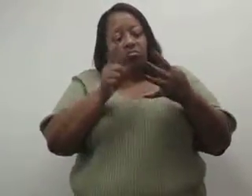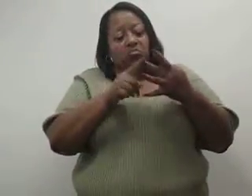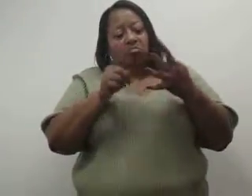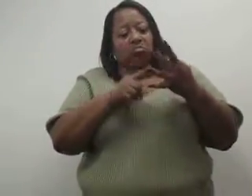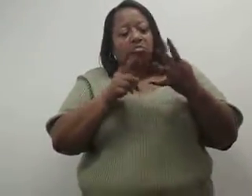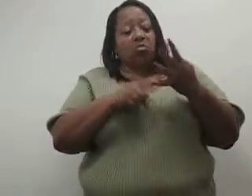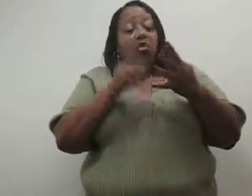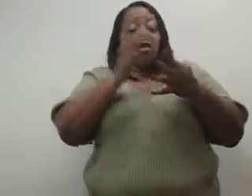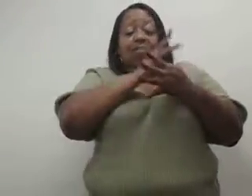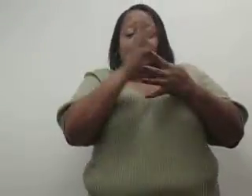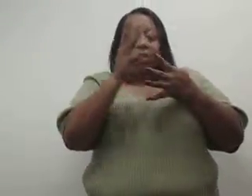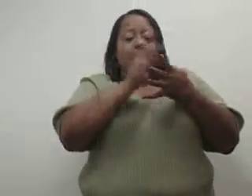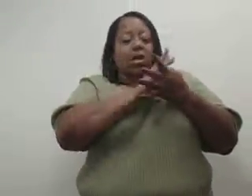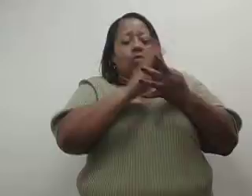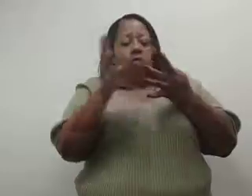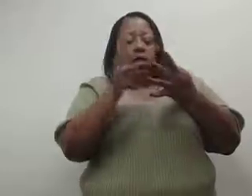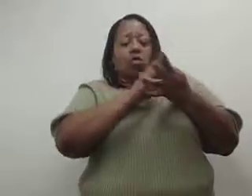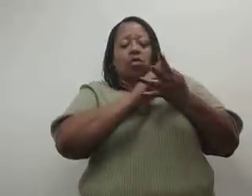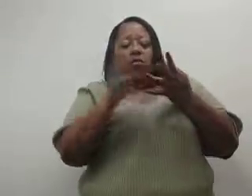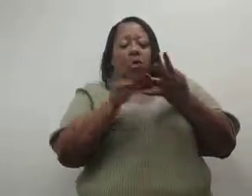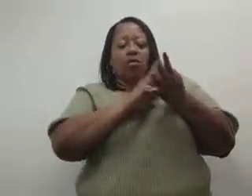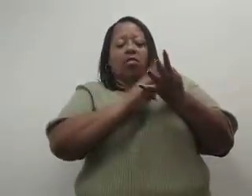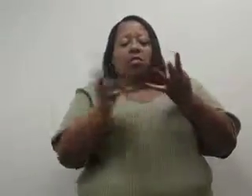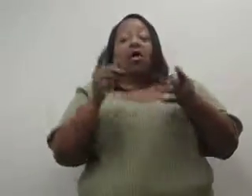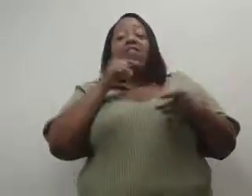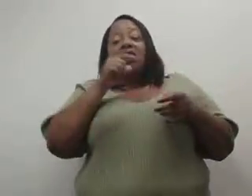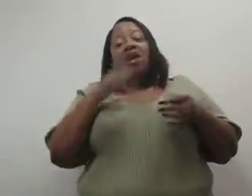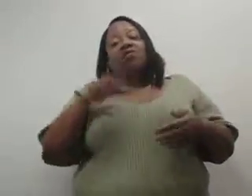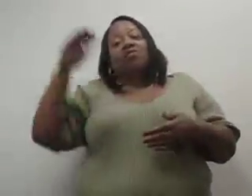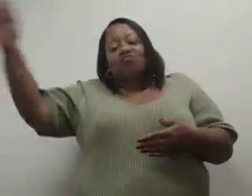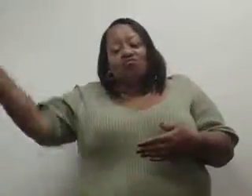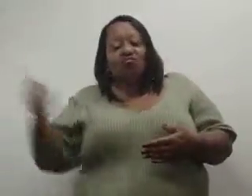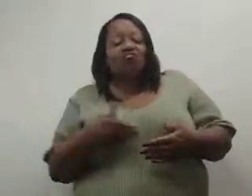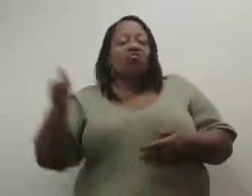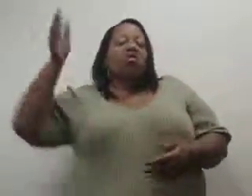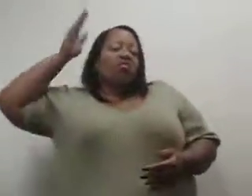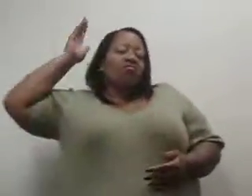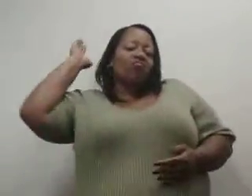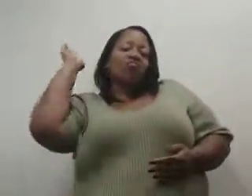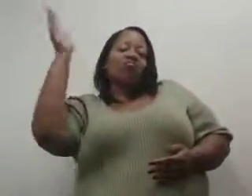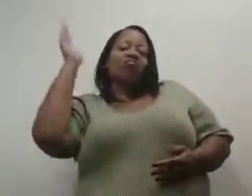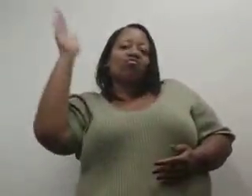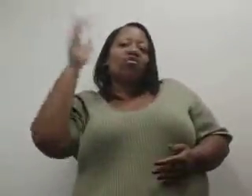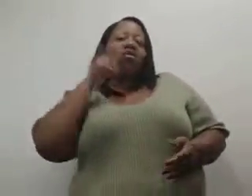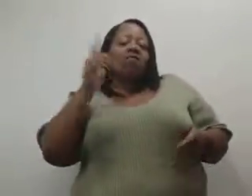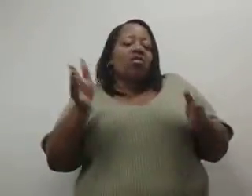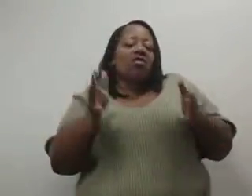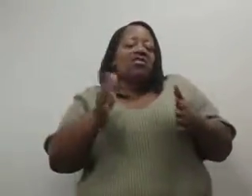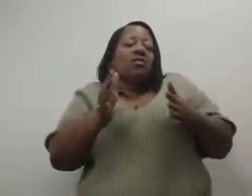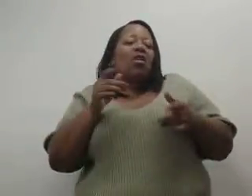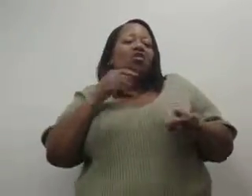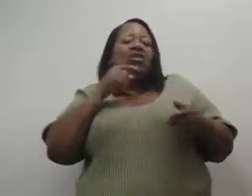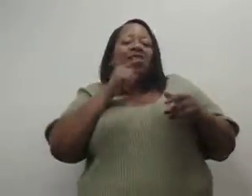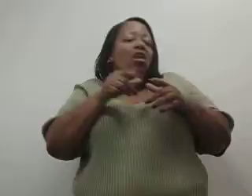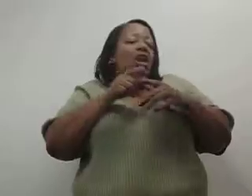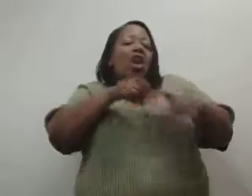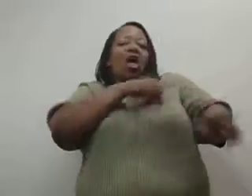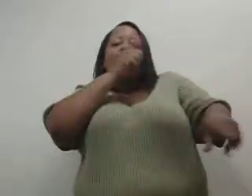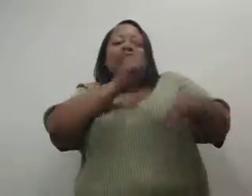guest speaker come to class from each of those areas and do a little mini lecture on some important content